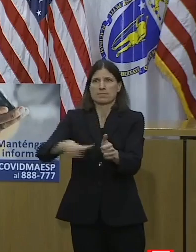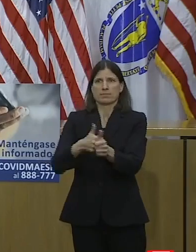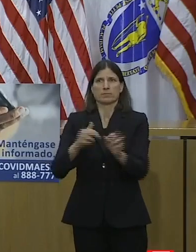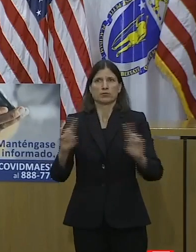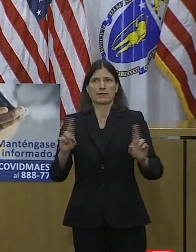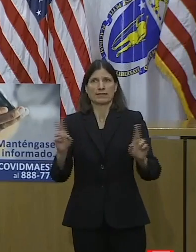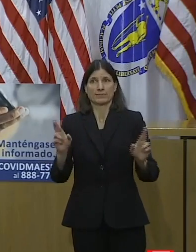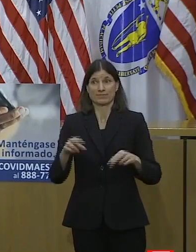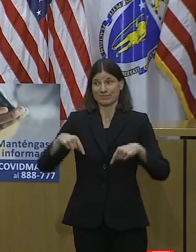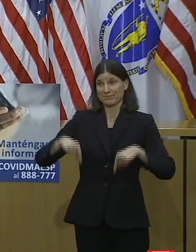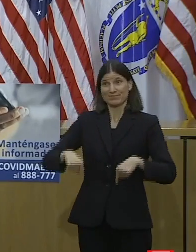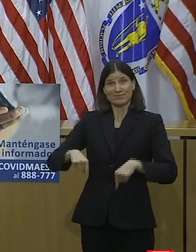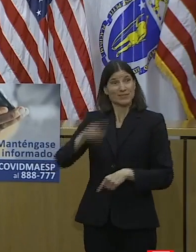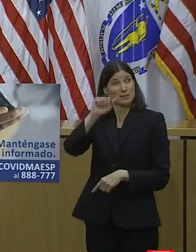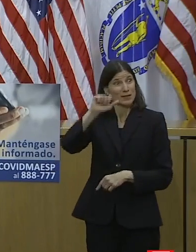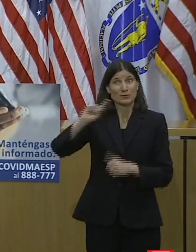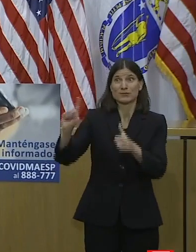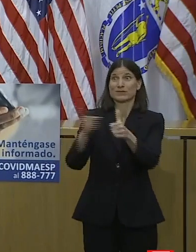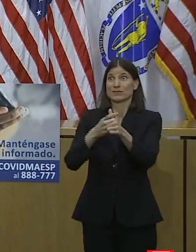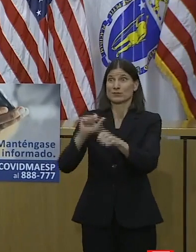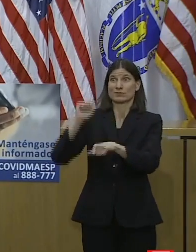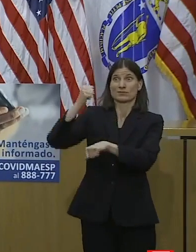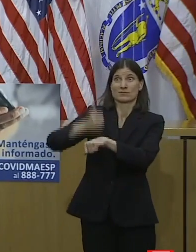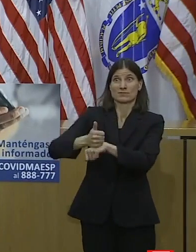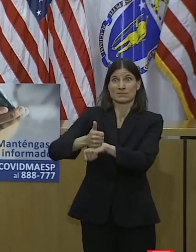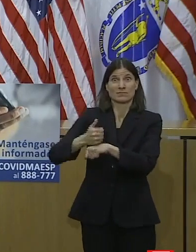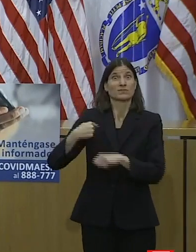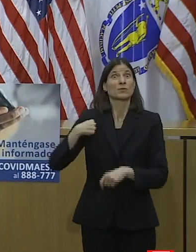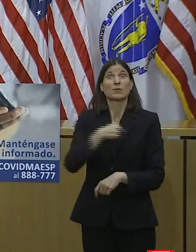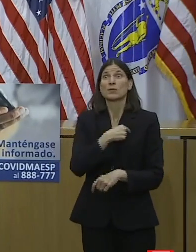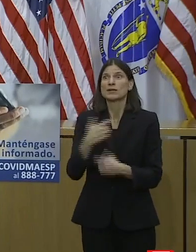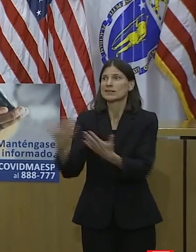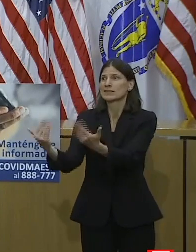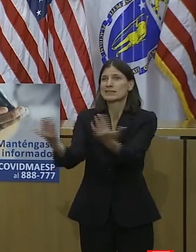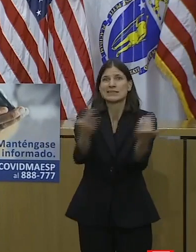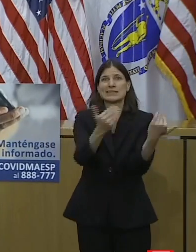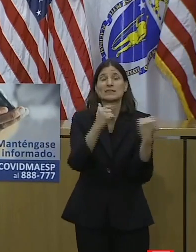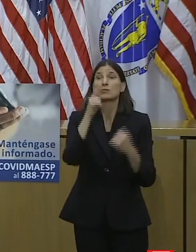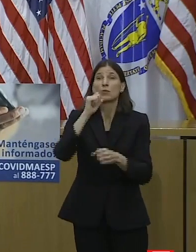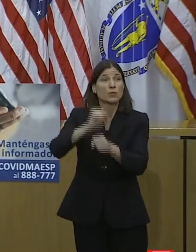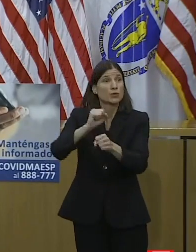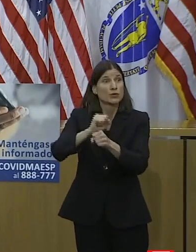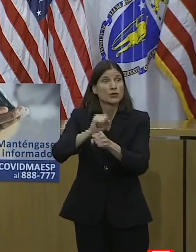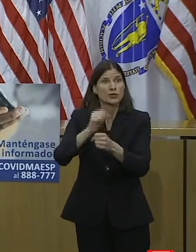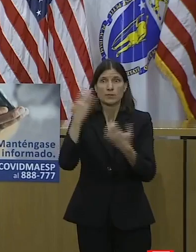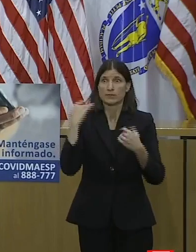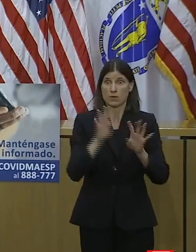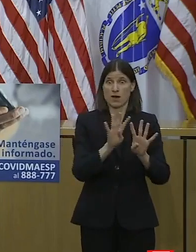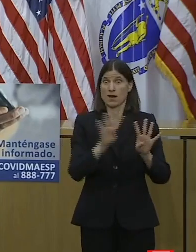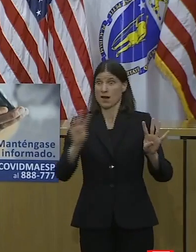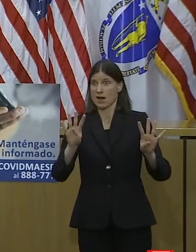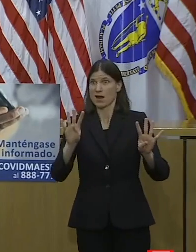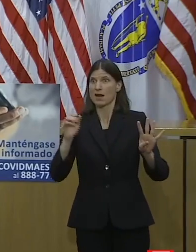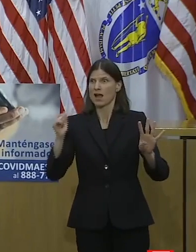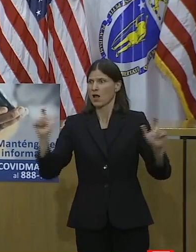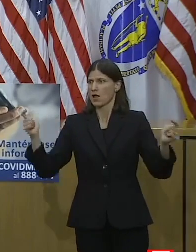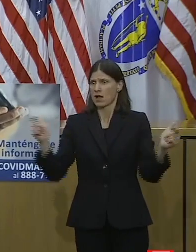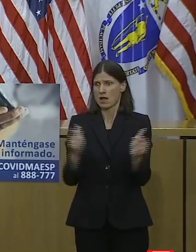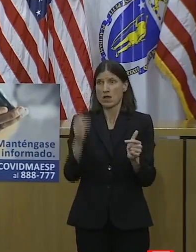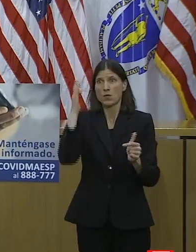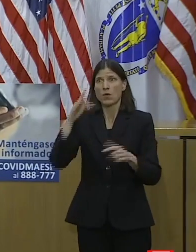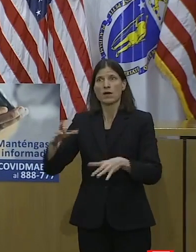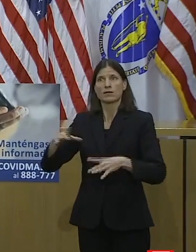to practice in Massachusetts, accelerate the graduation of medical school students, nurses and others, and as long as they were